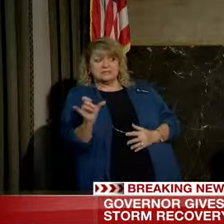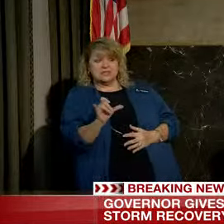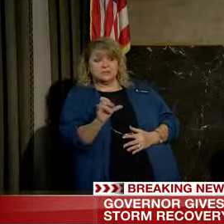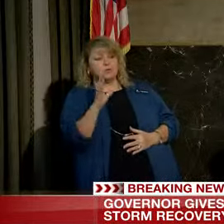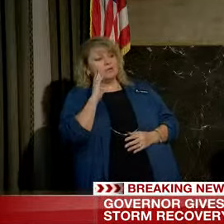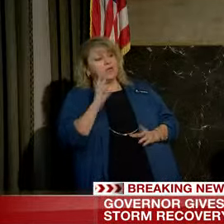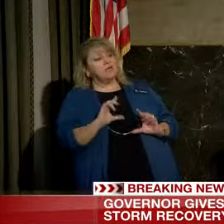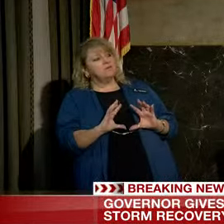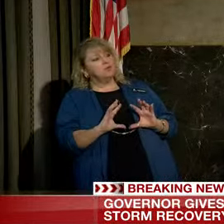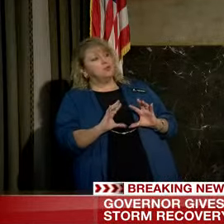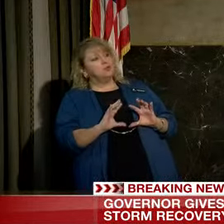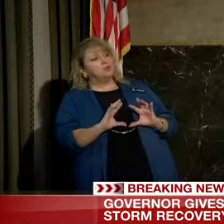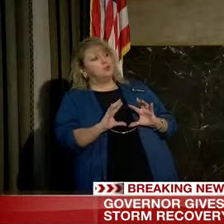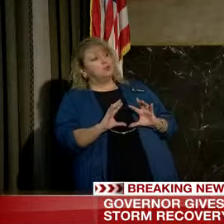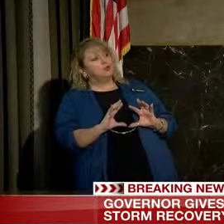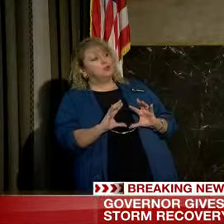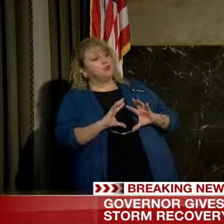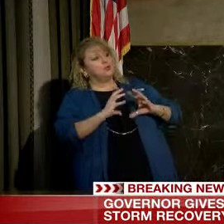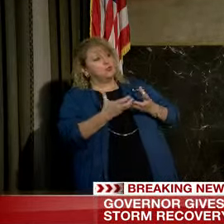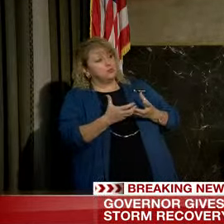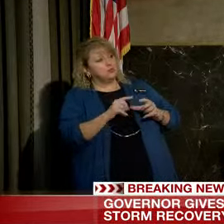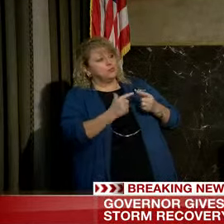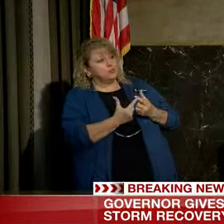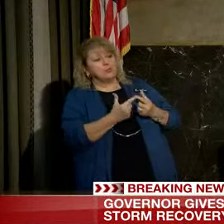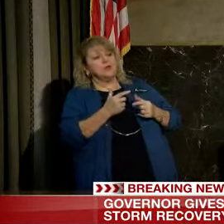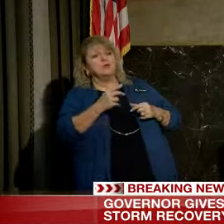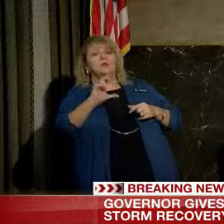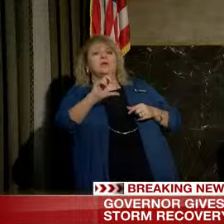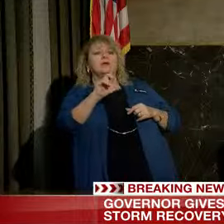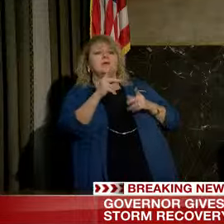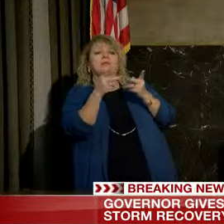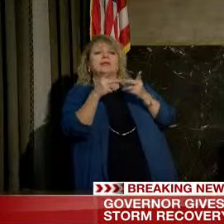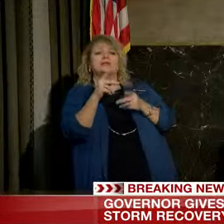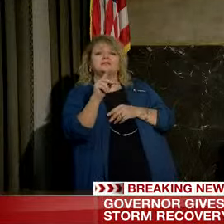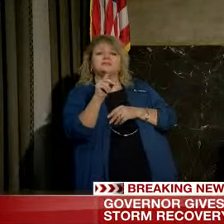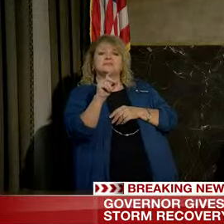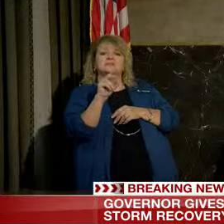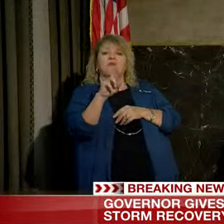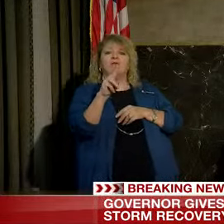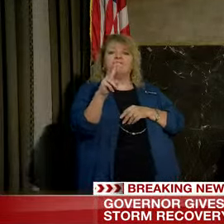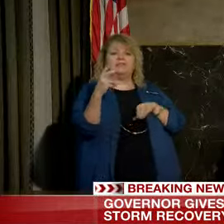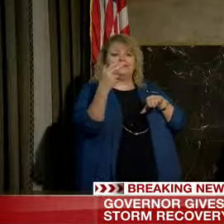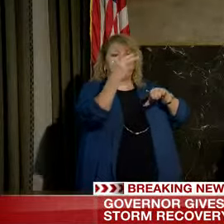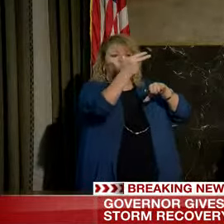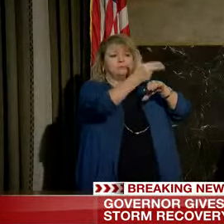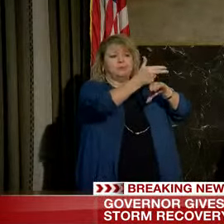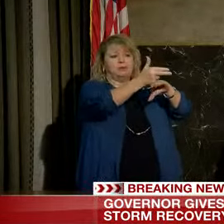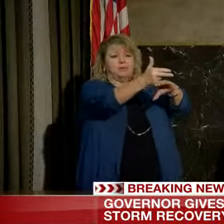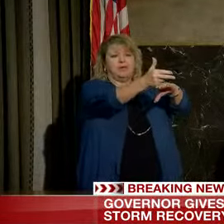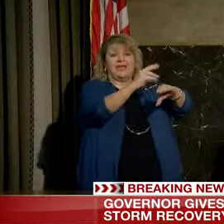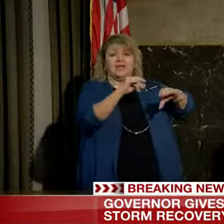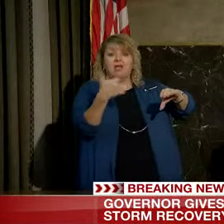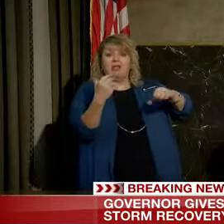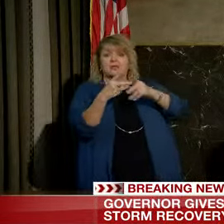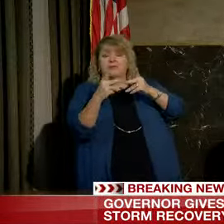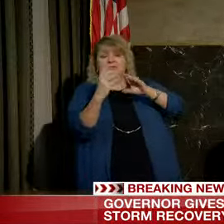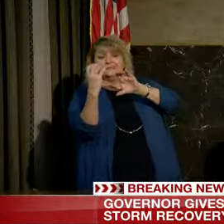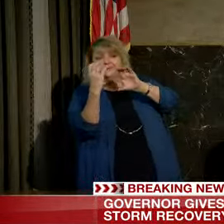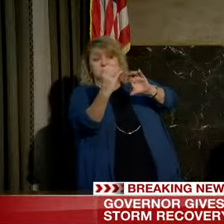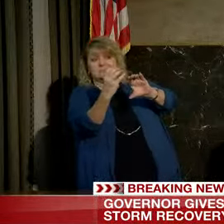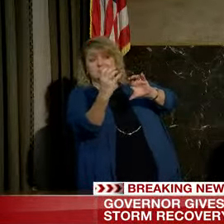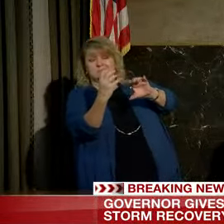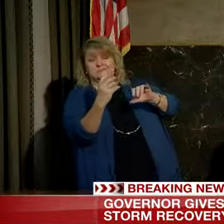group sites for trailers, including travel trailers. And then the preferred thing for most homeowners who,